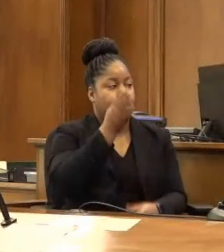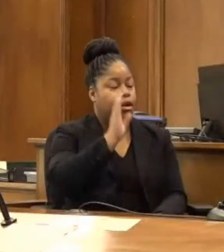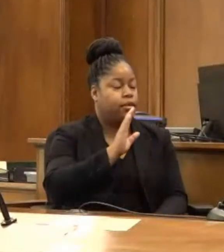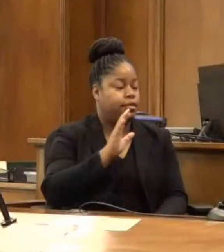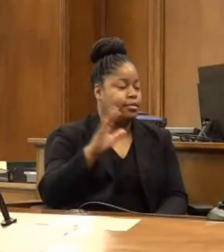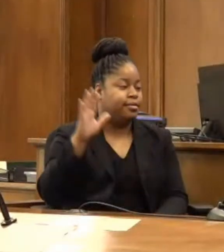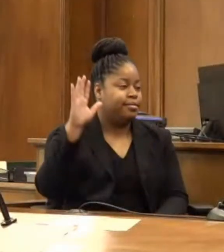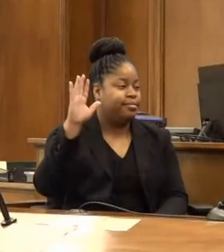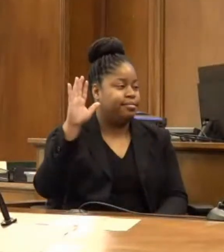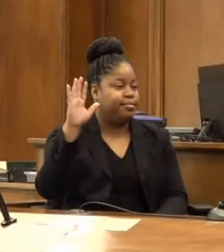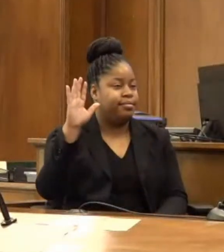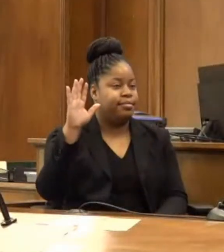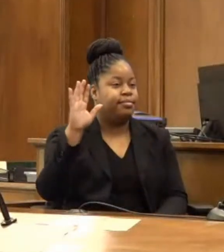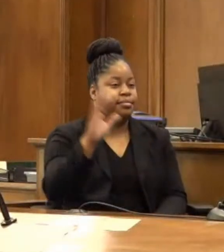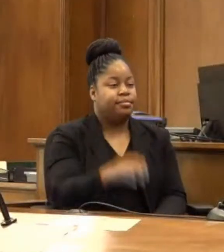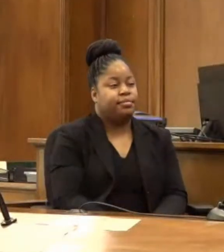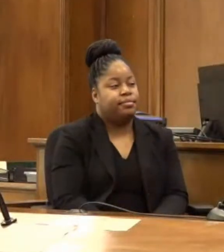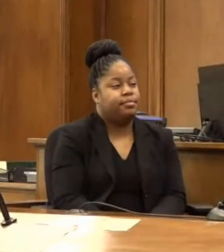So help me God.